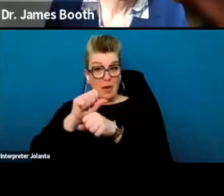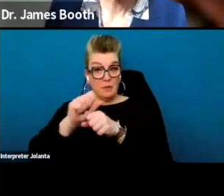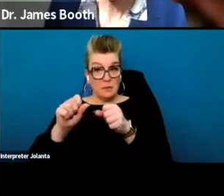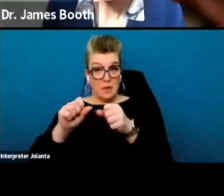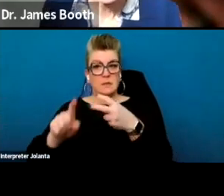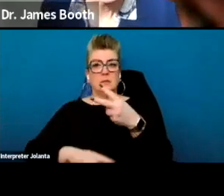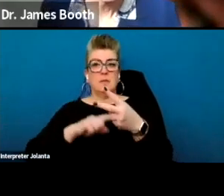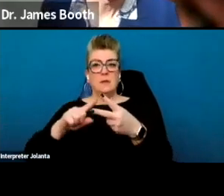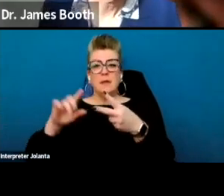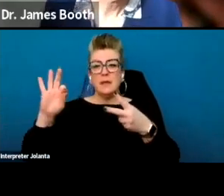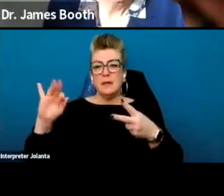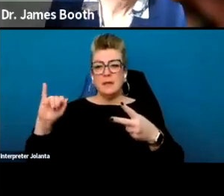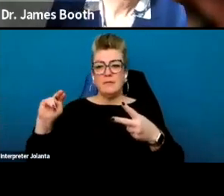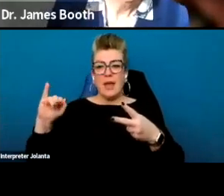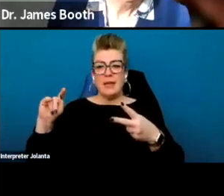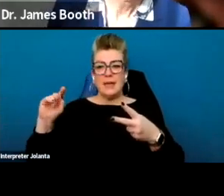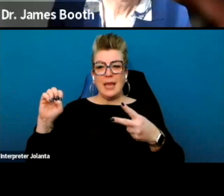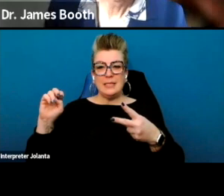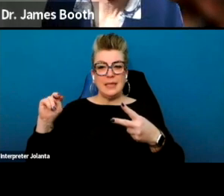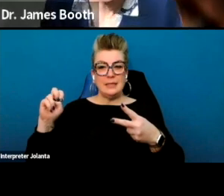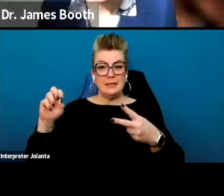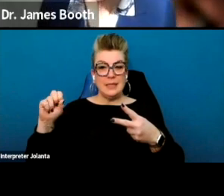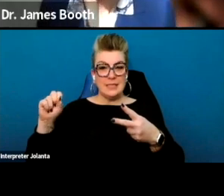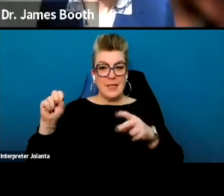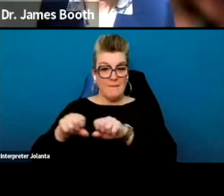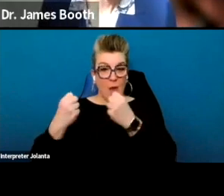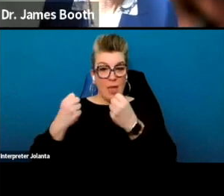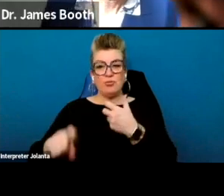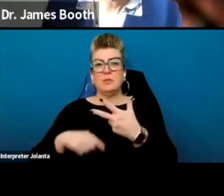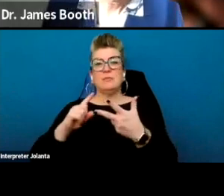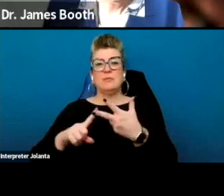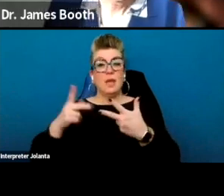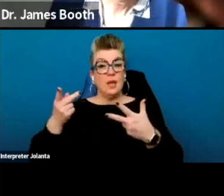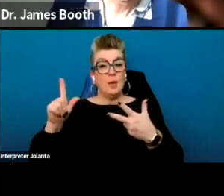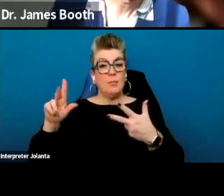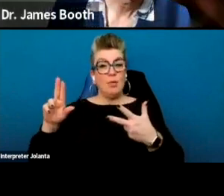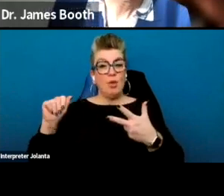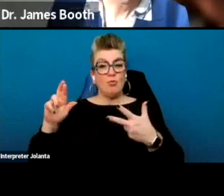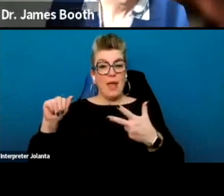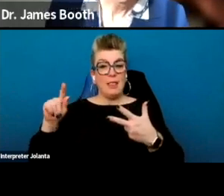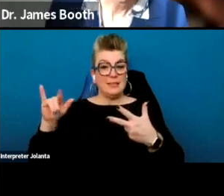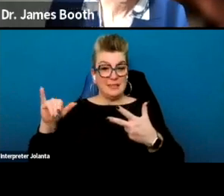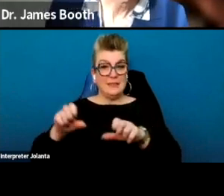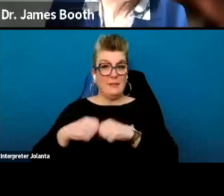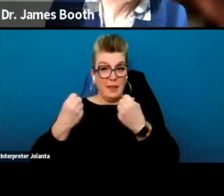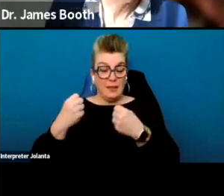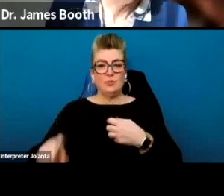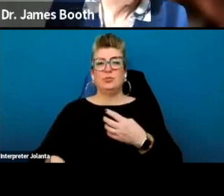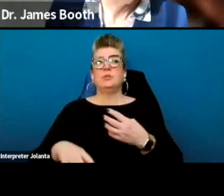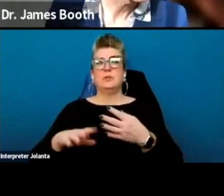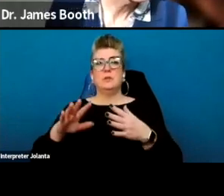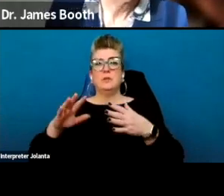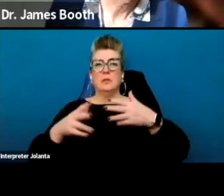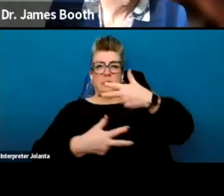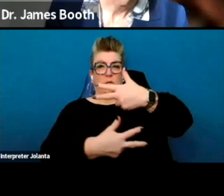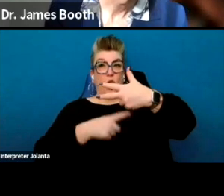a finiteness violation task, a plurality violation task. In these